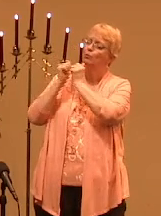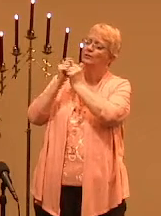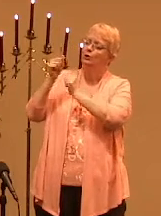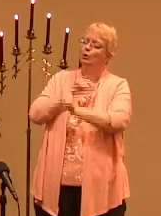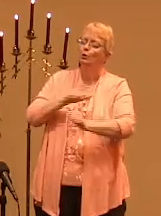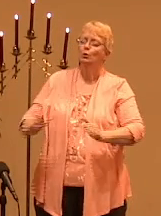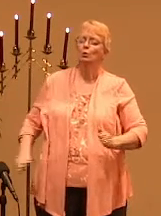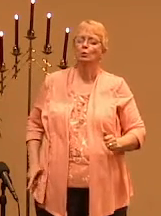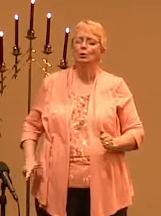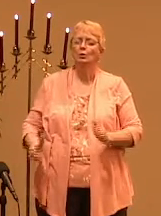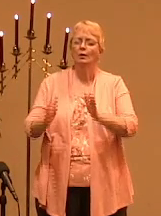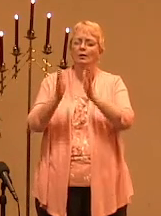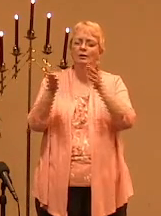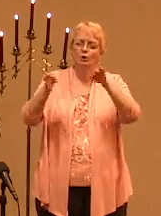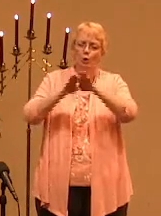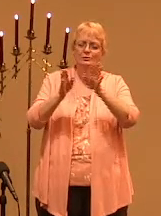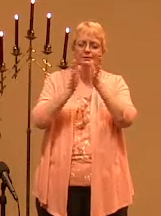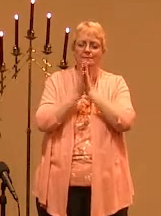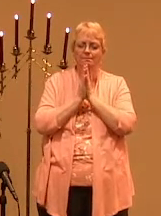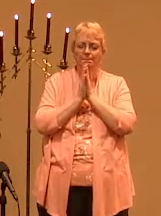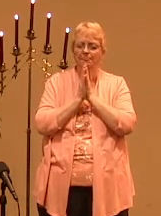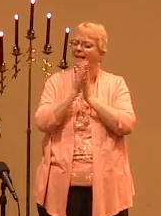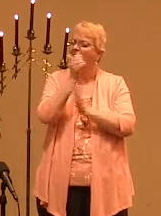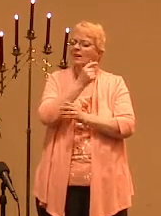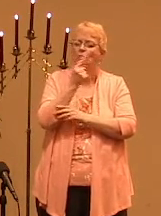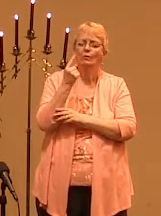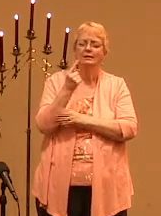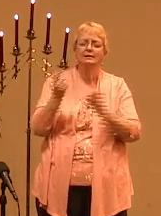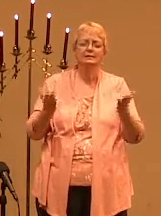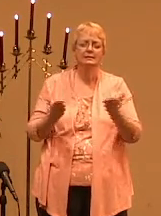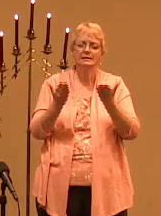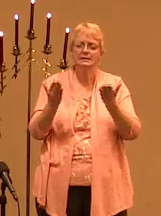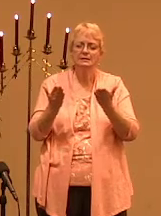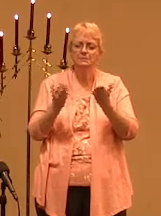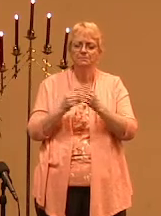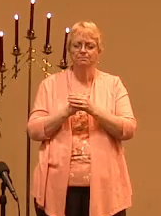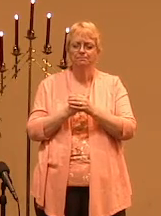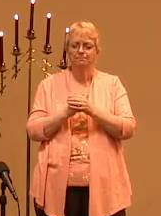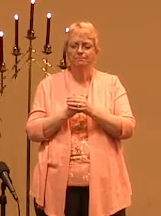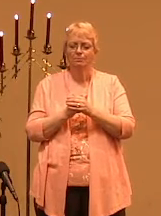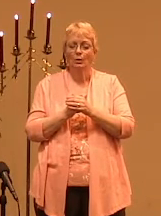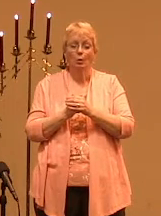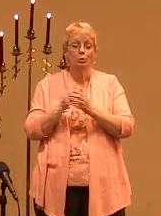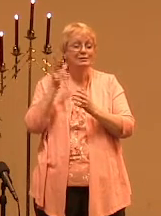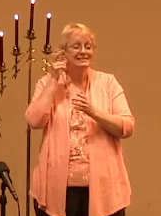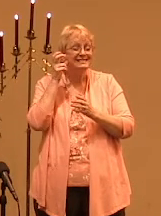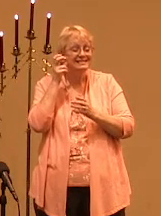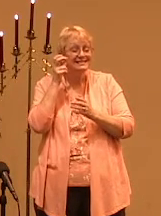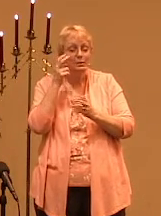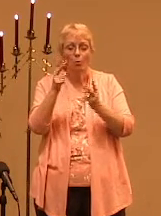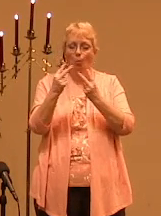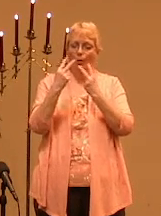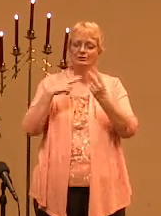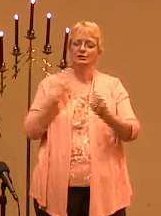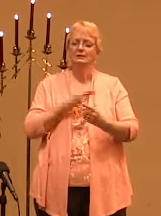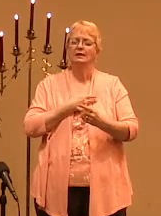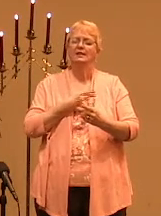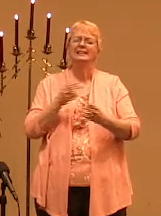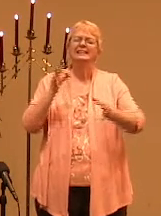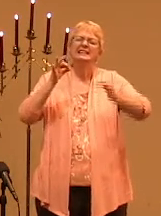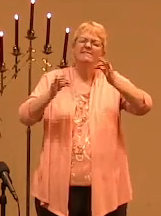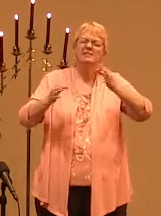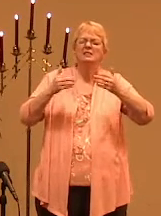God, before I close this prayer, if there's anyone within this gathering, or maybe they're online listening or watching, if they